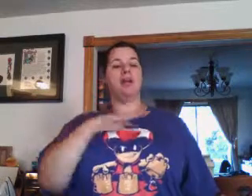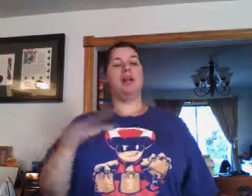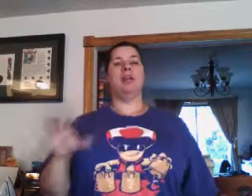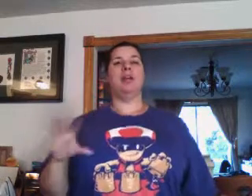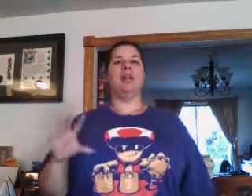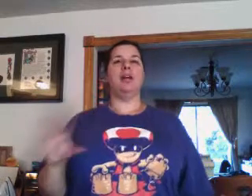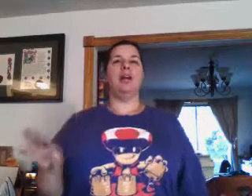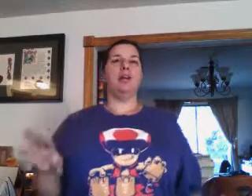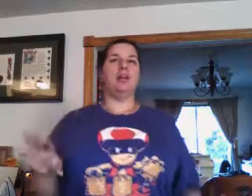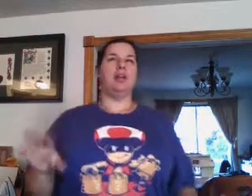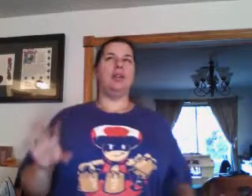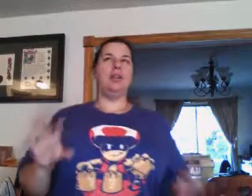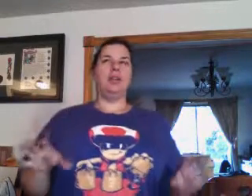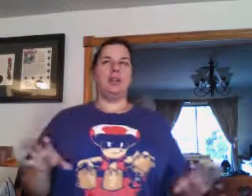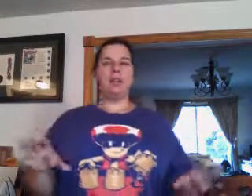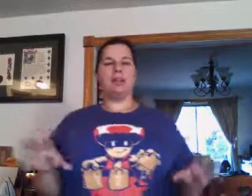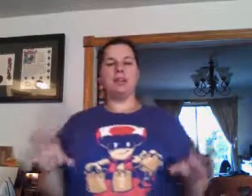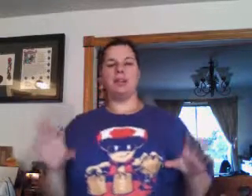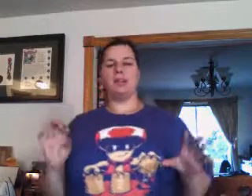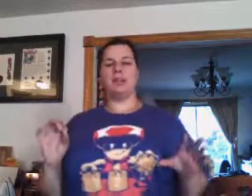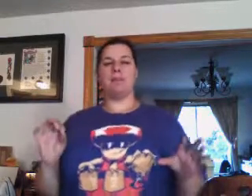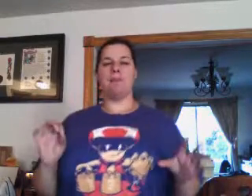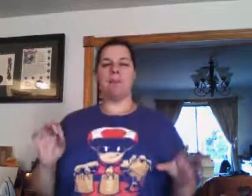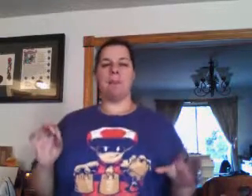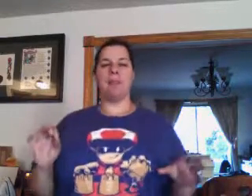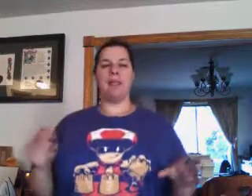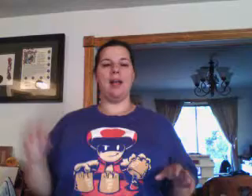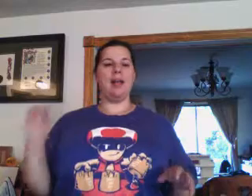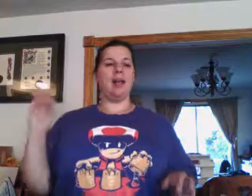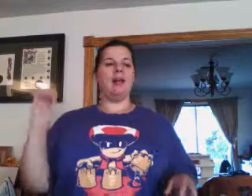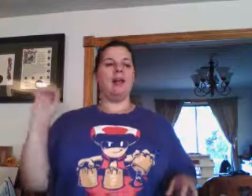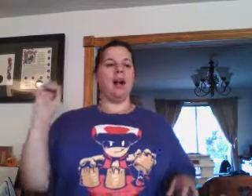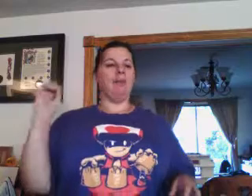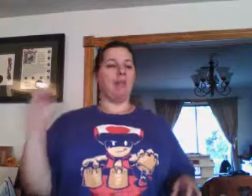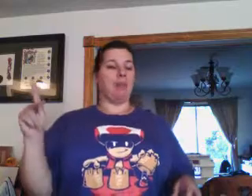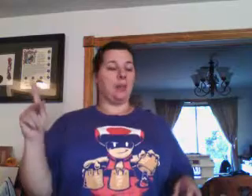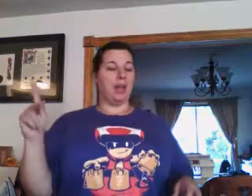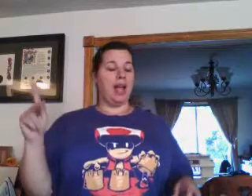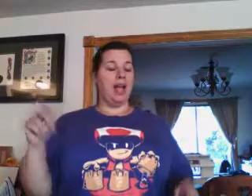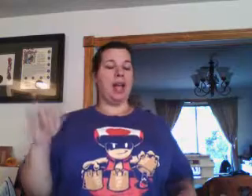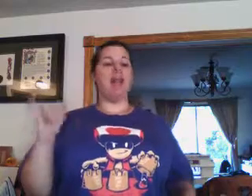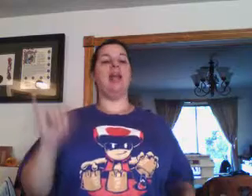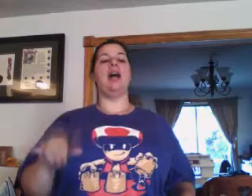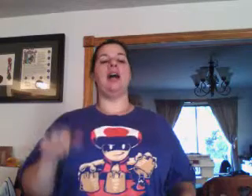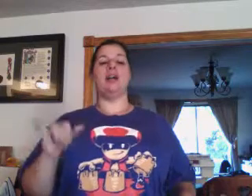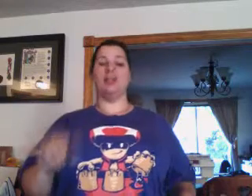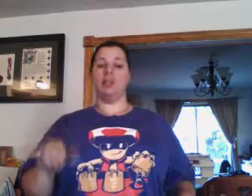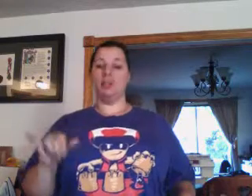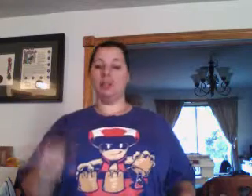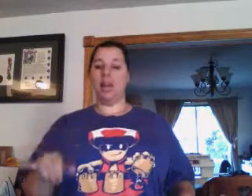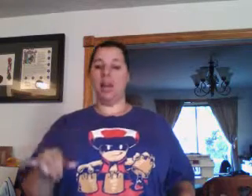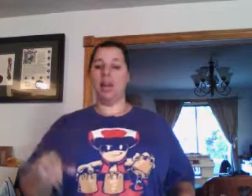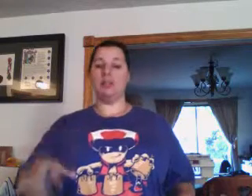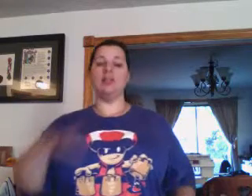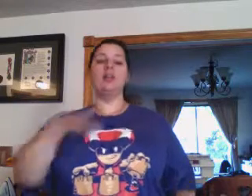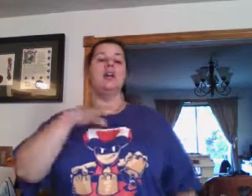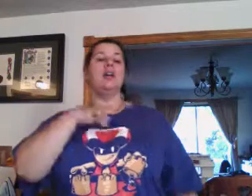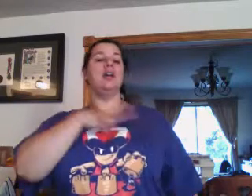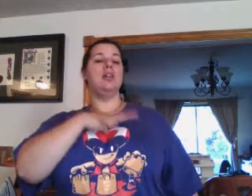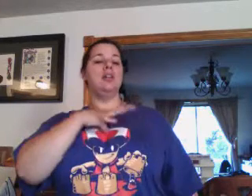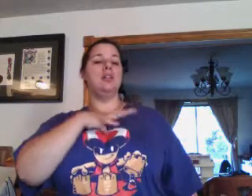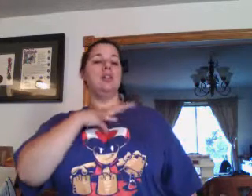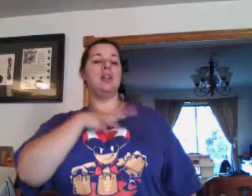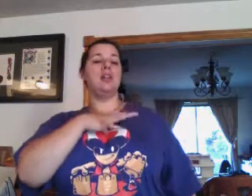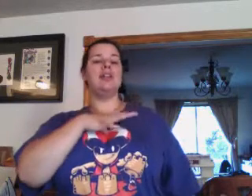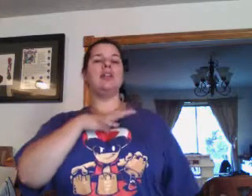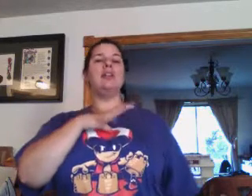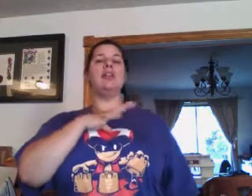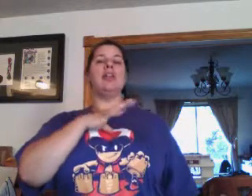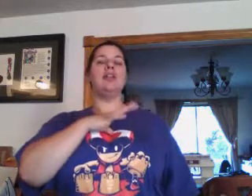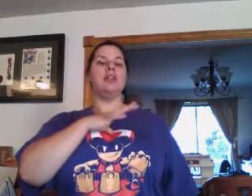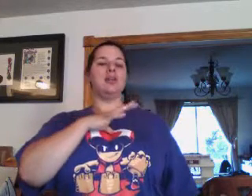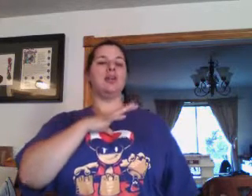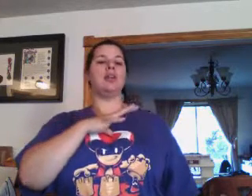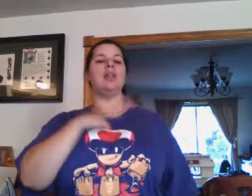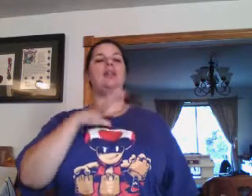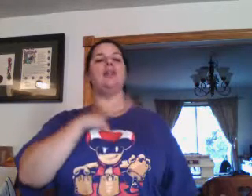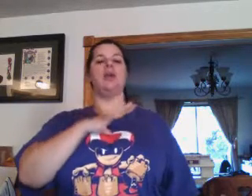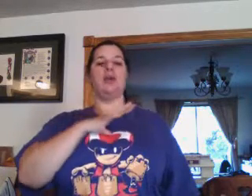Now, you'll notice I've done okay, I understand. So this is a very similar thing to